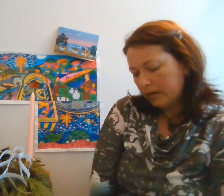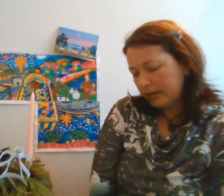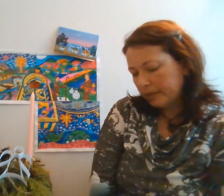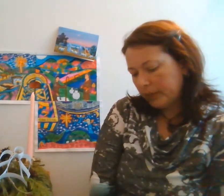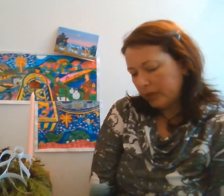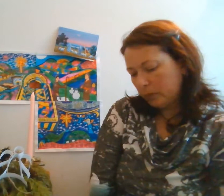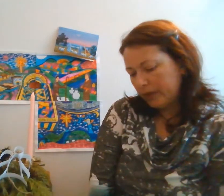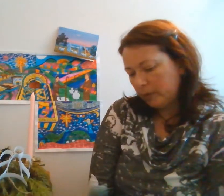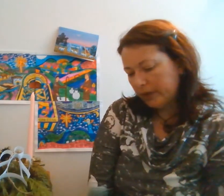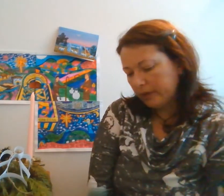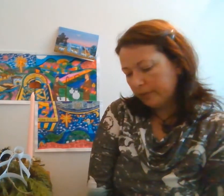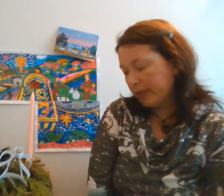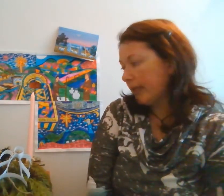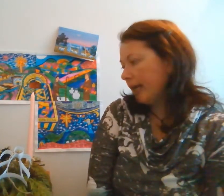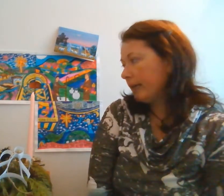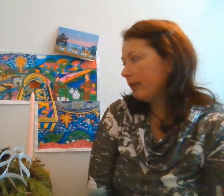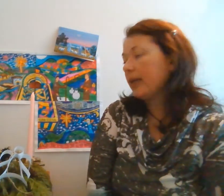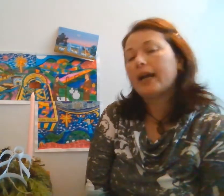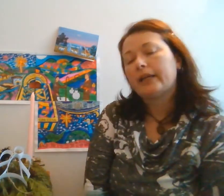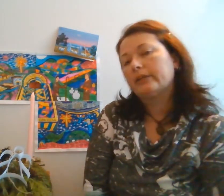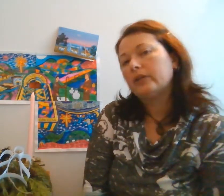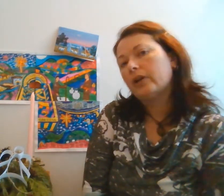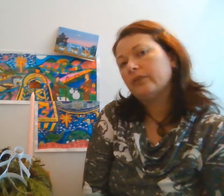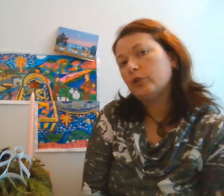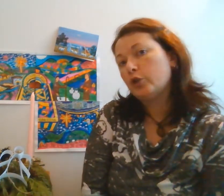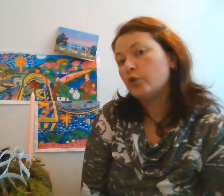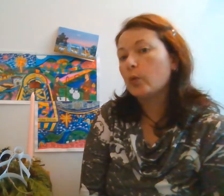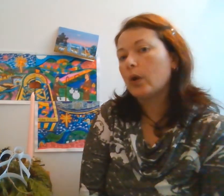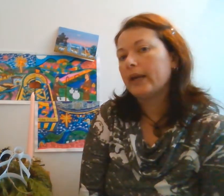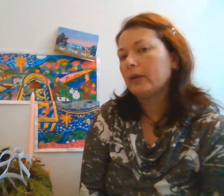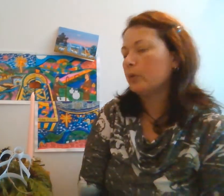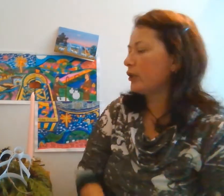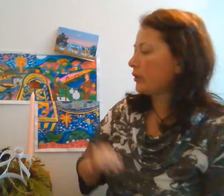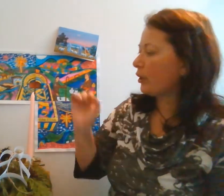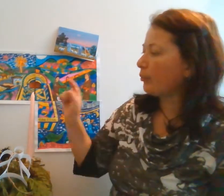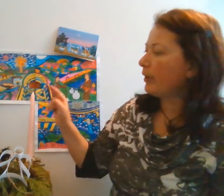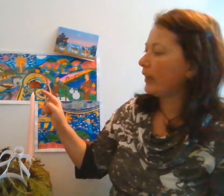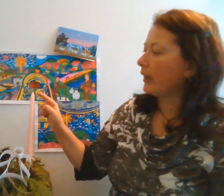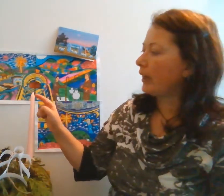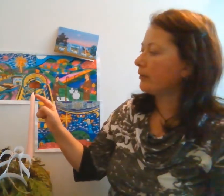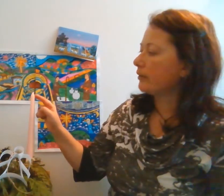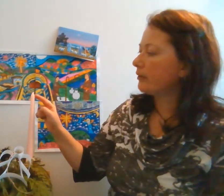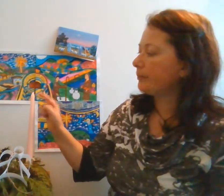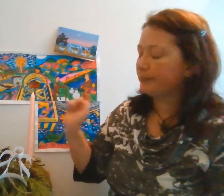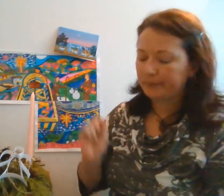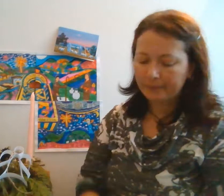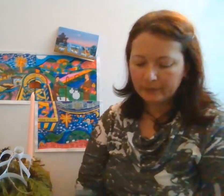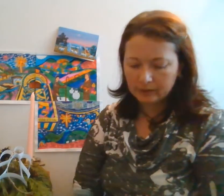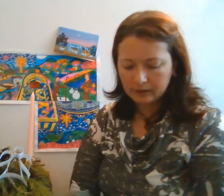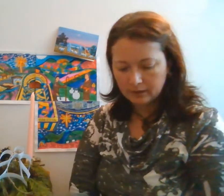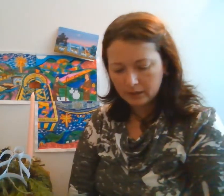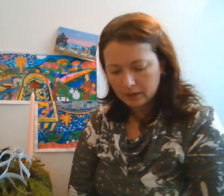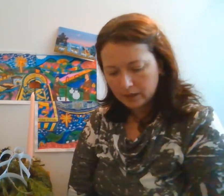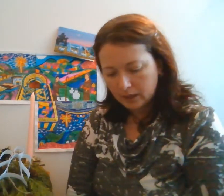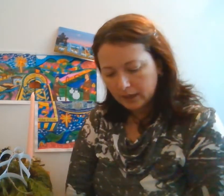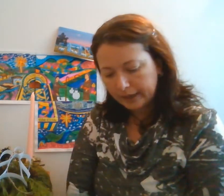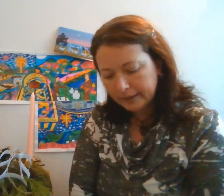This week, we will be lighting the candle of joy, which is our pink candle. It has